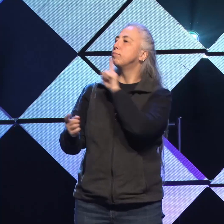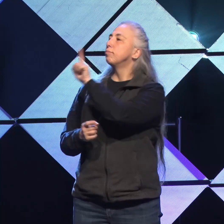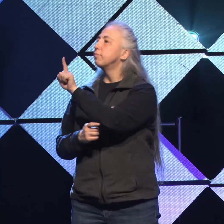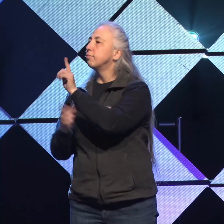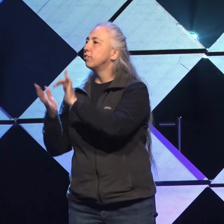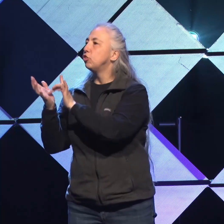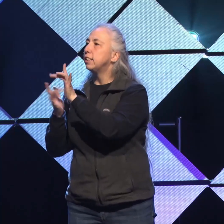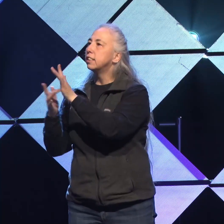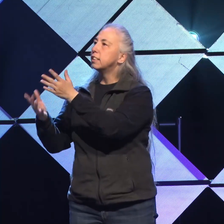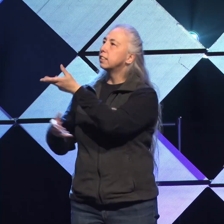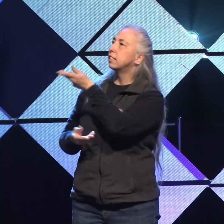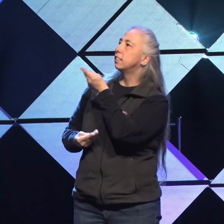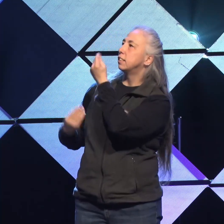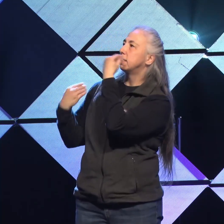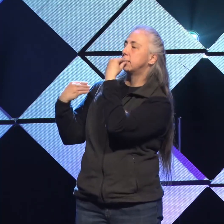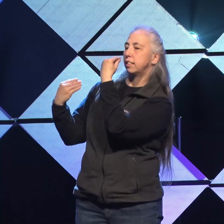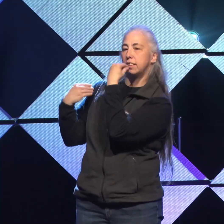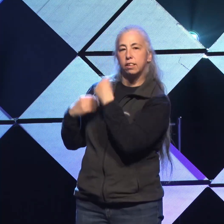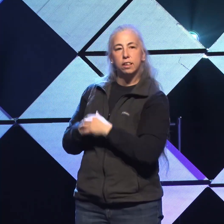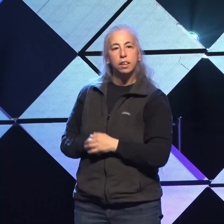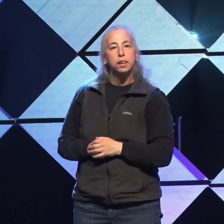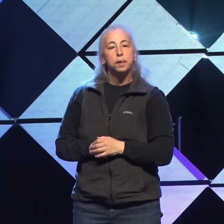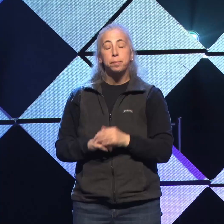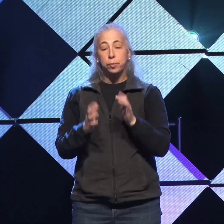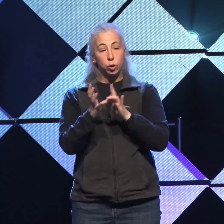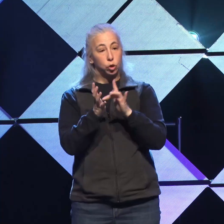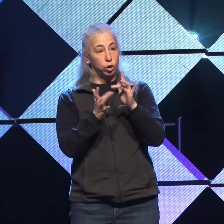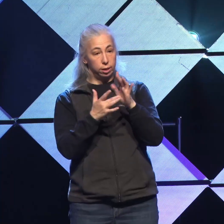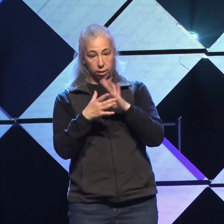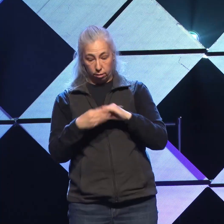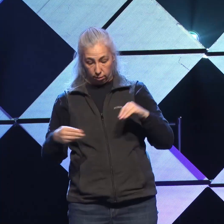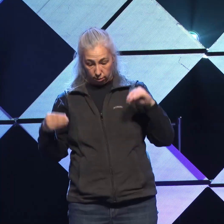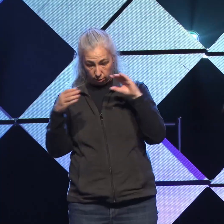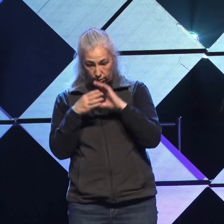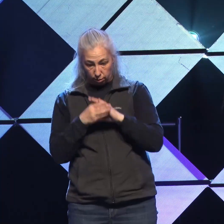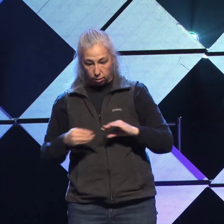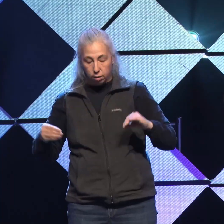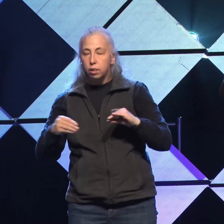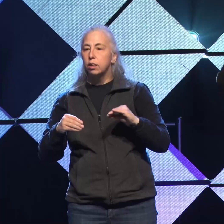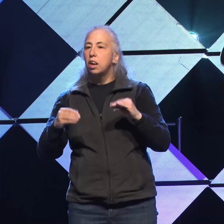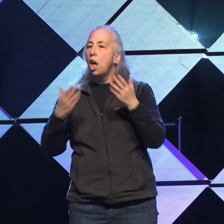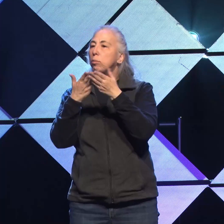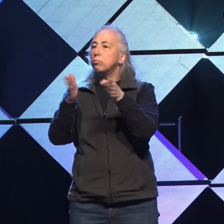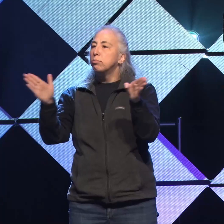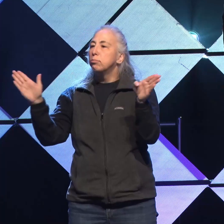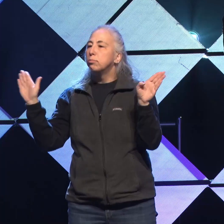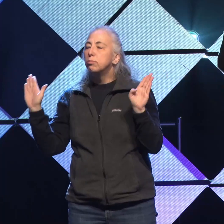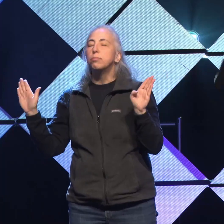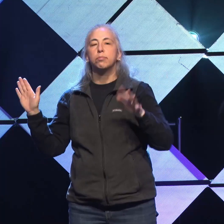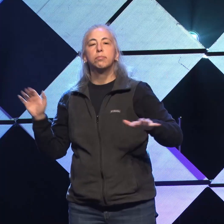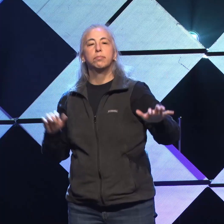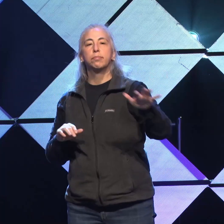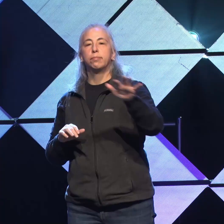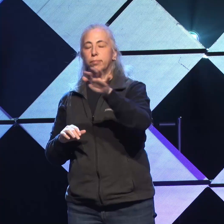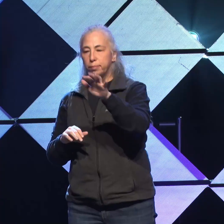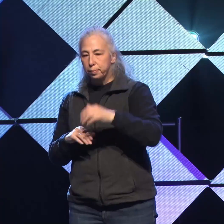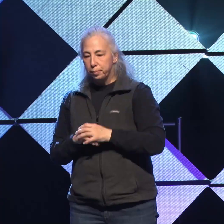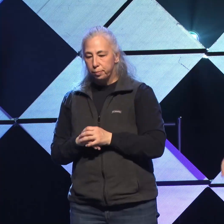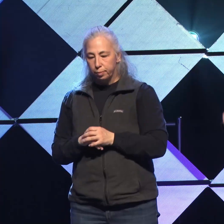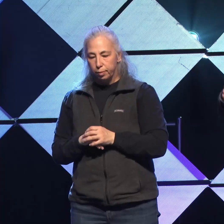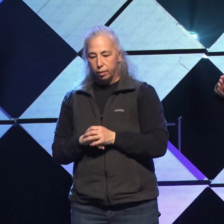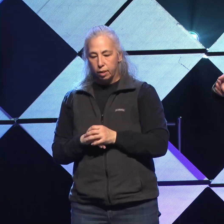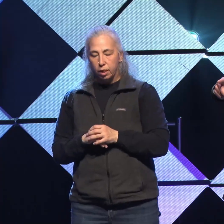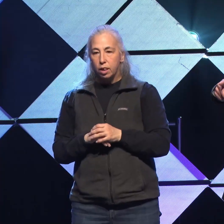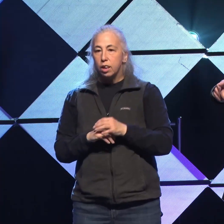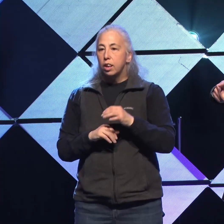parable in a public setting where the character who represents the spiritual giants,